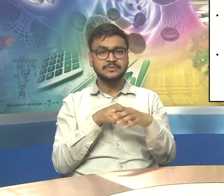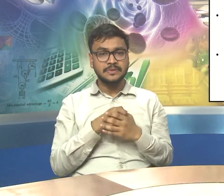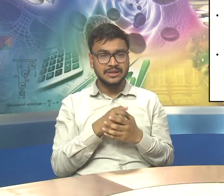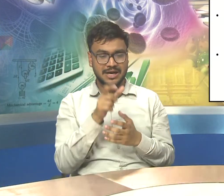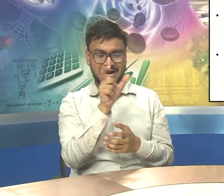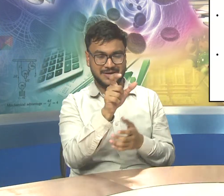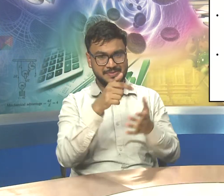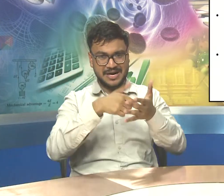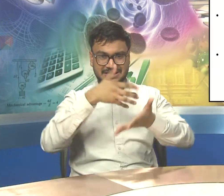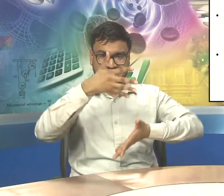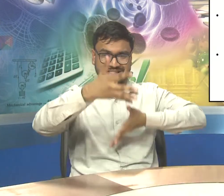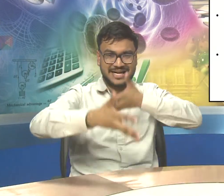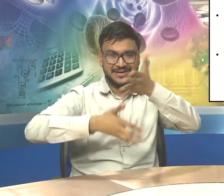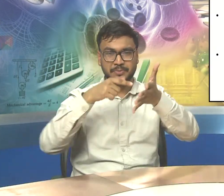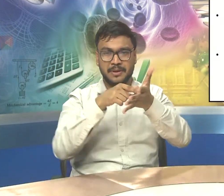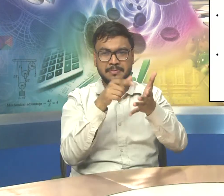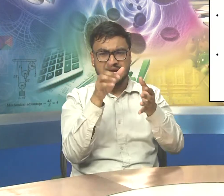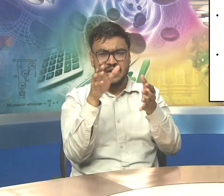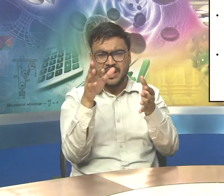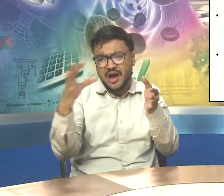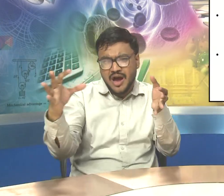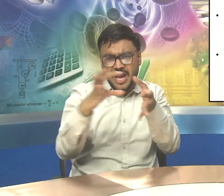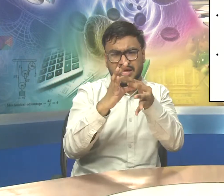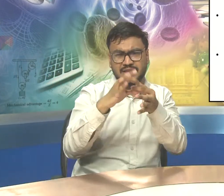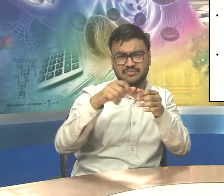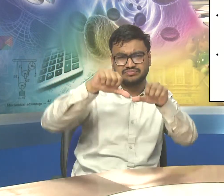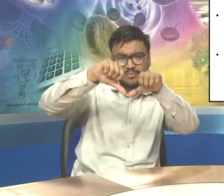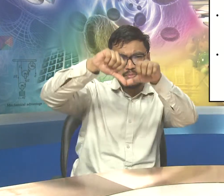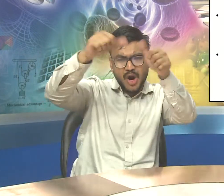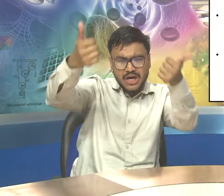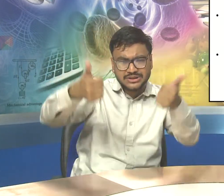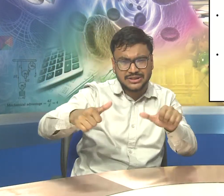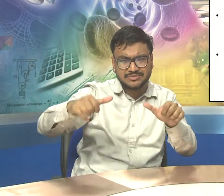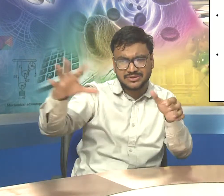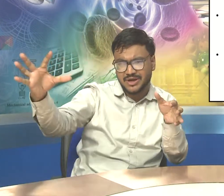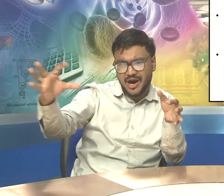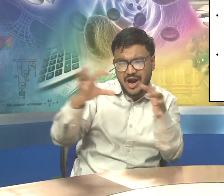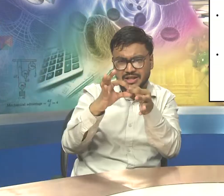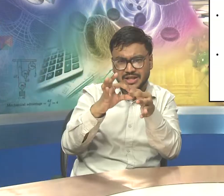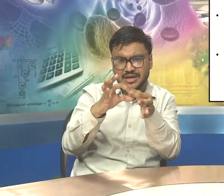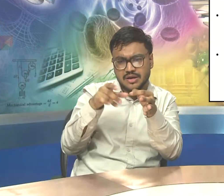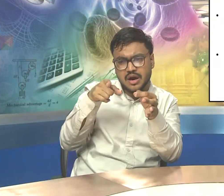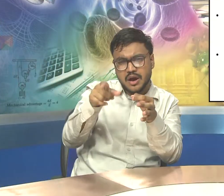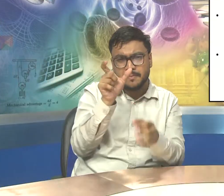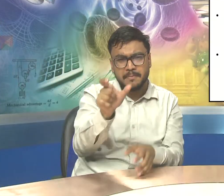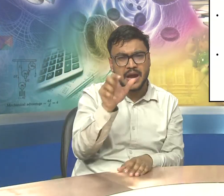there is a connection between form of the sign and its meaning.